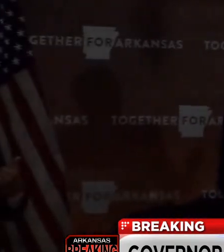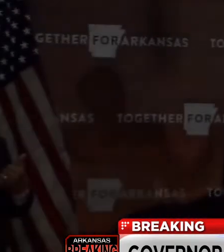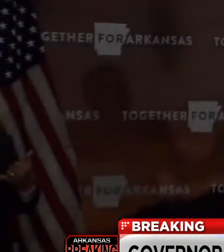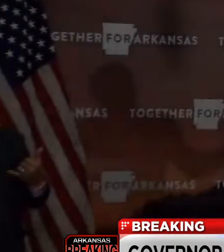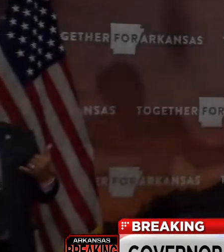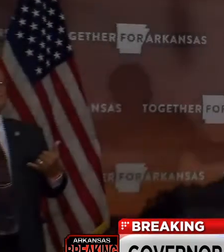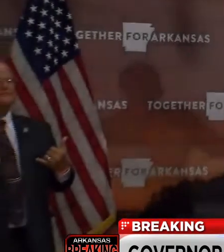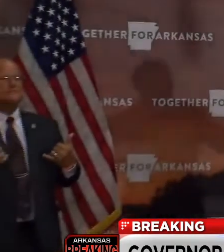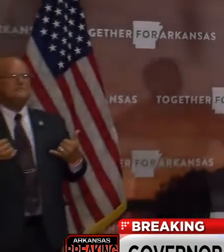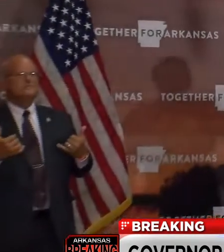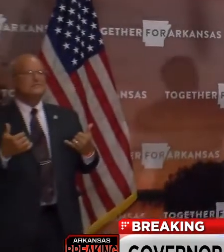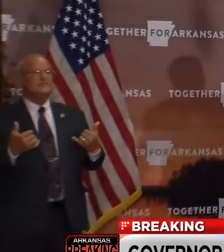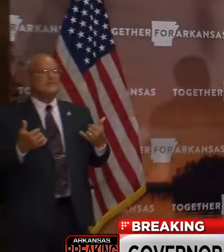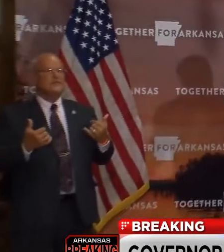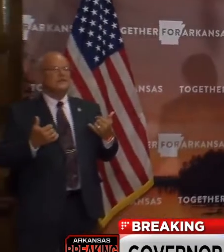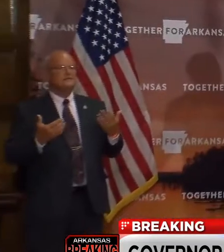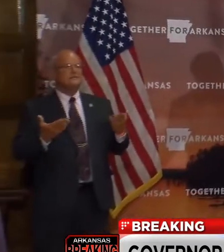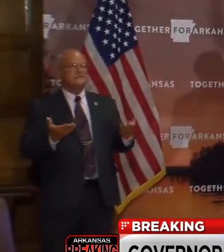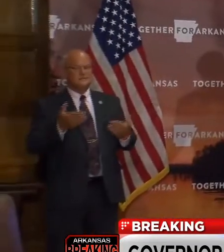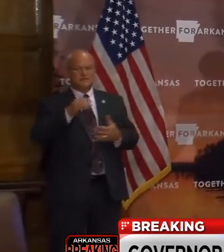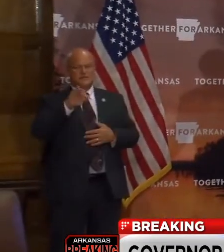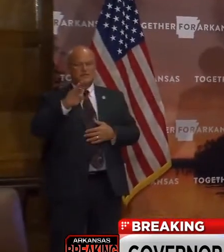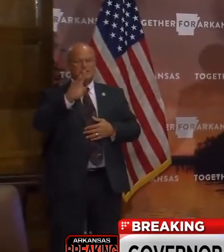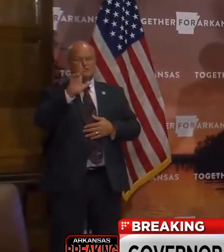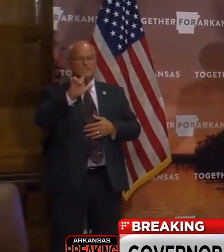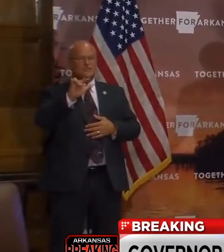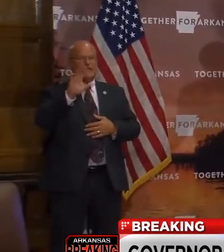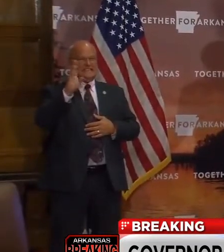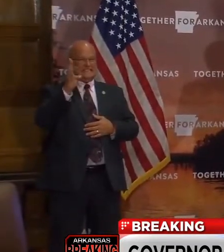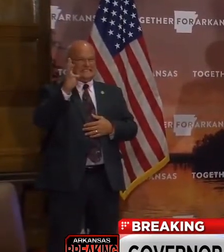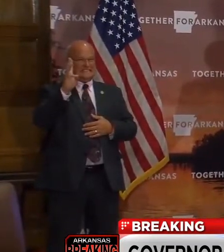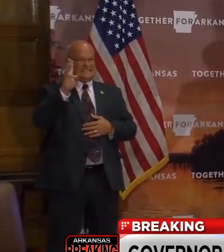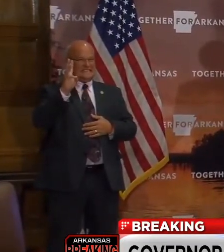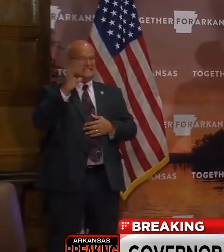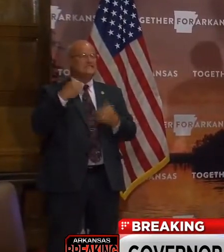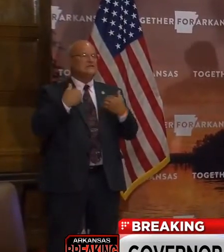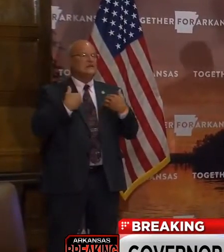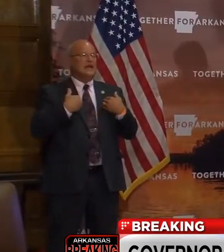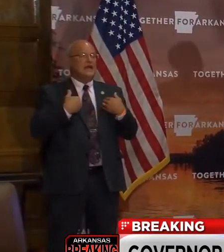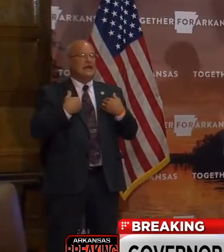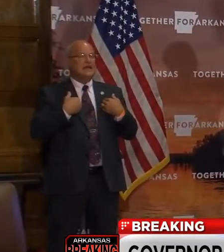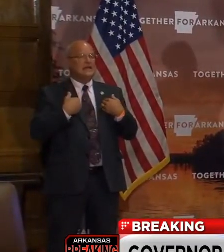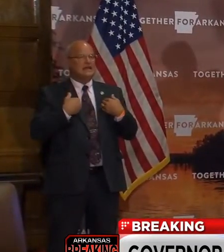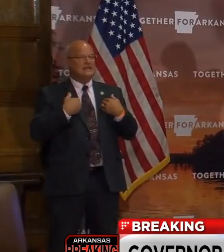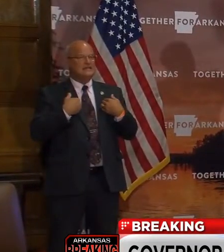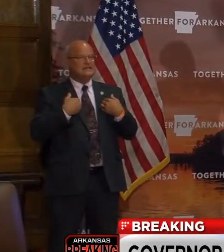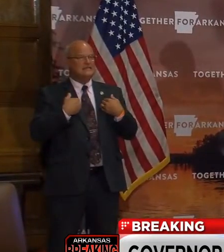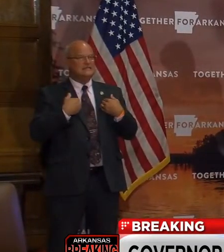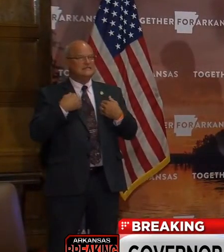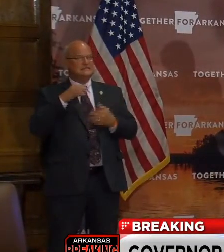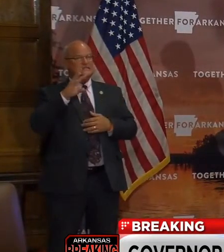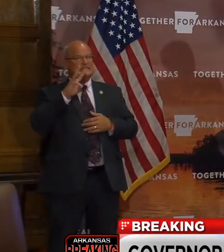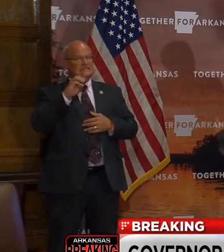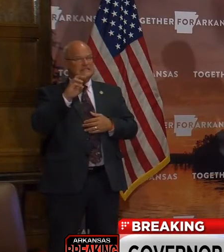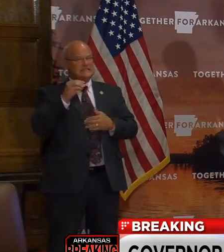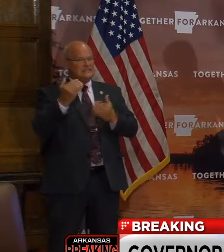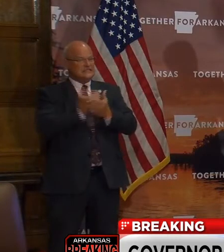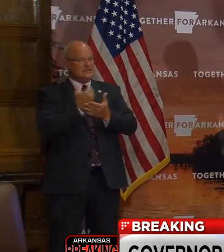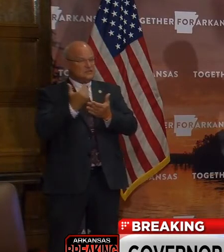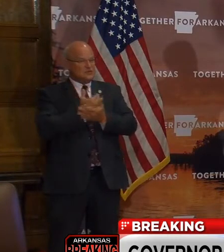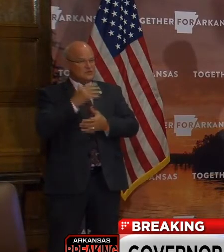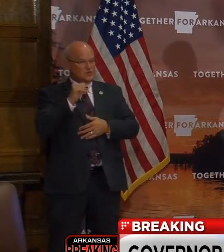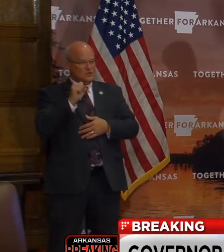that here in July 6th, for example, we had right at 60 new